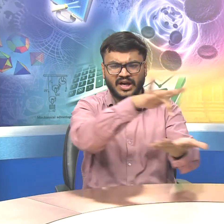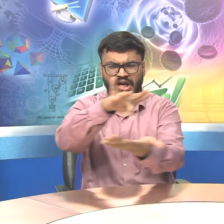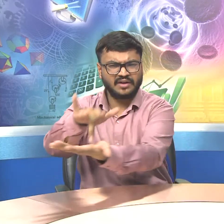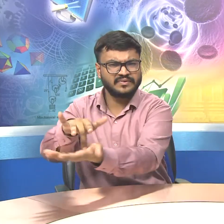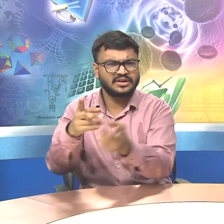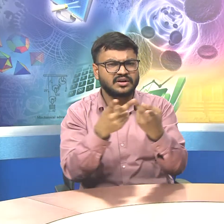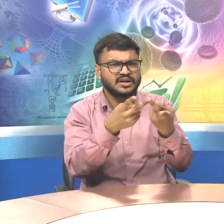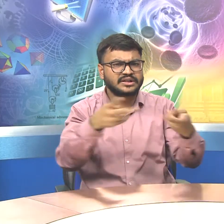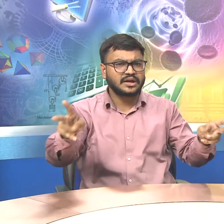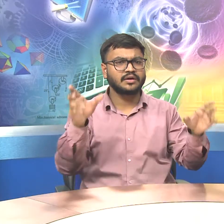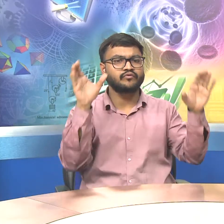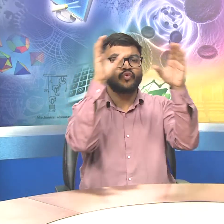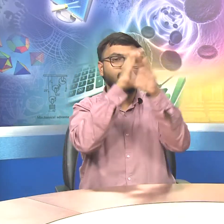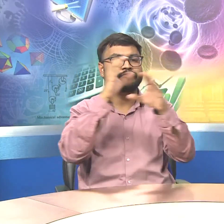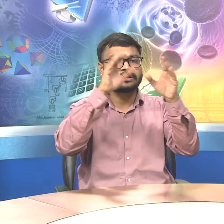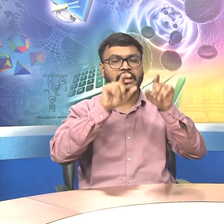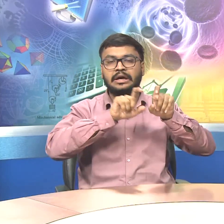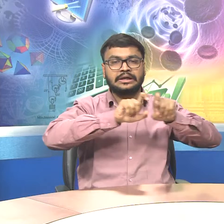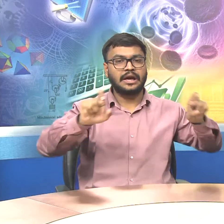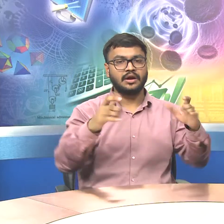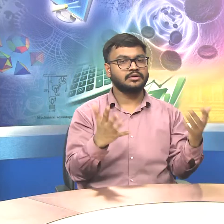So the location is clear.